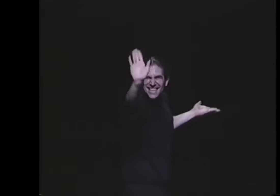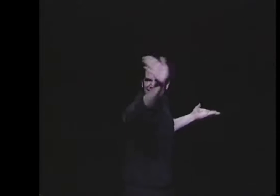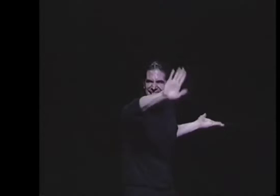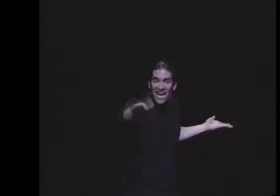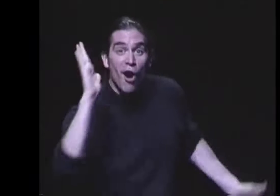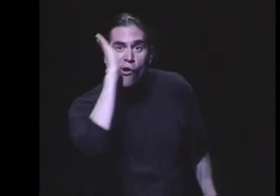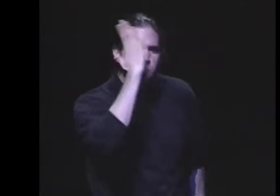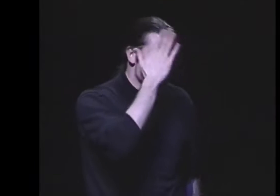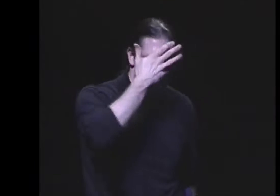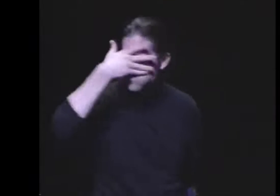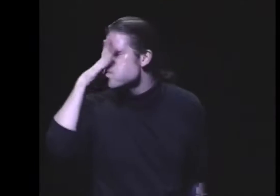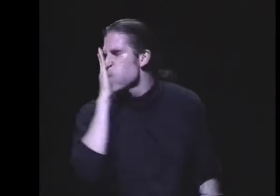and the portrait.